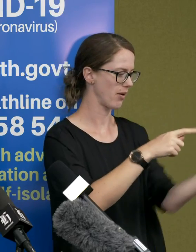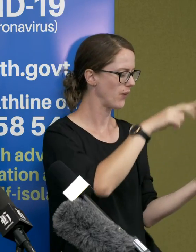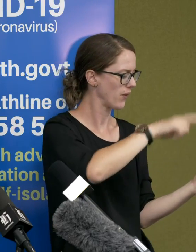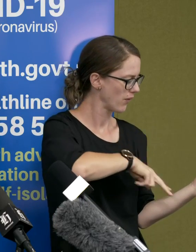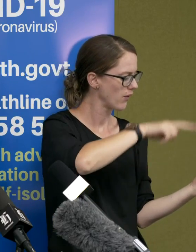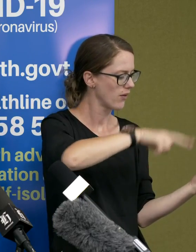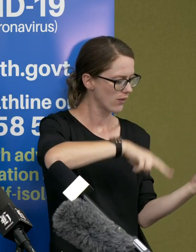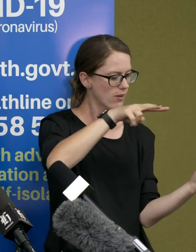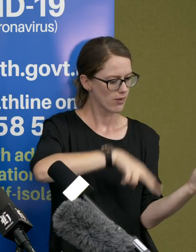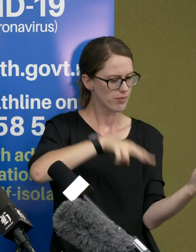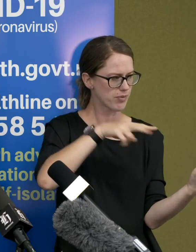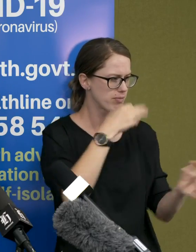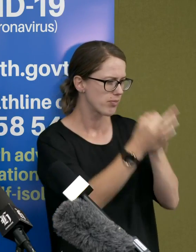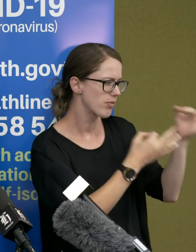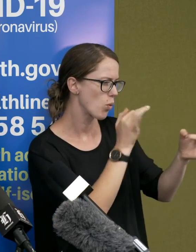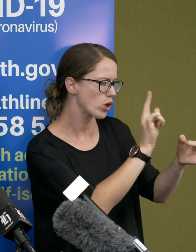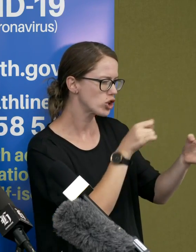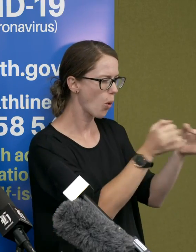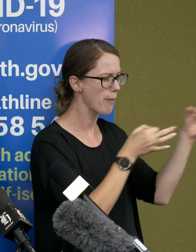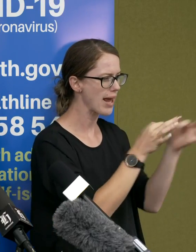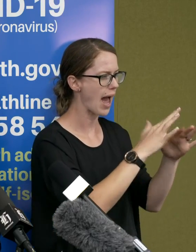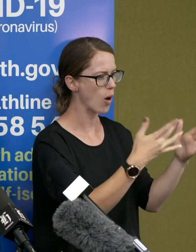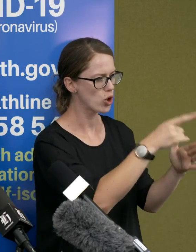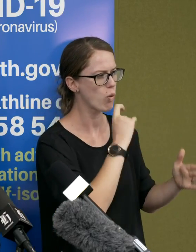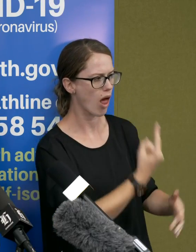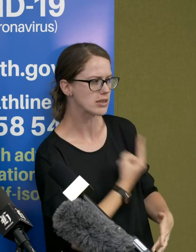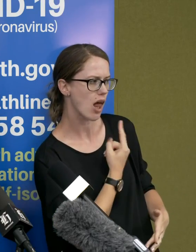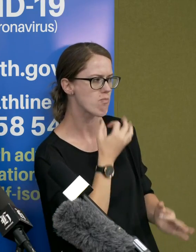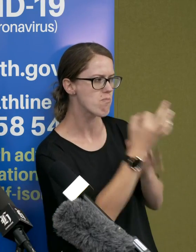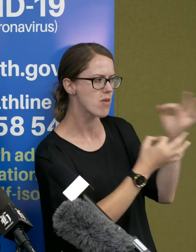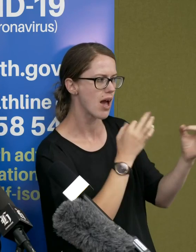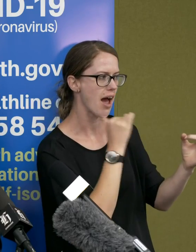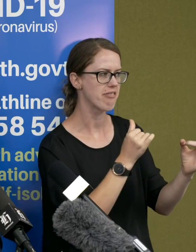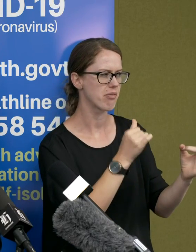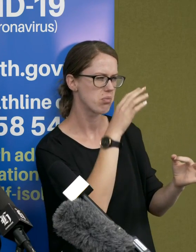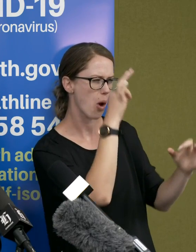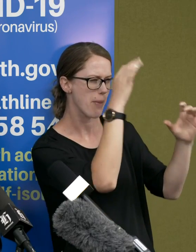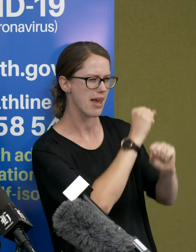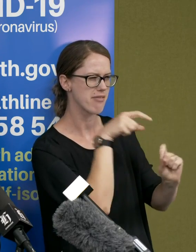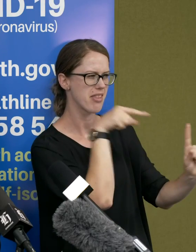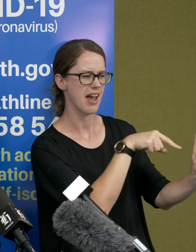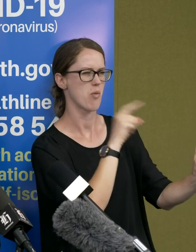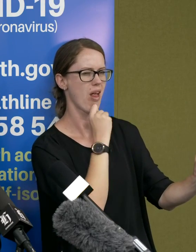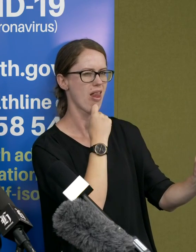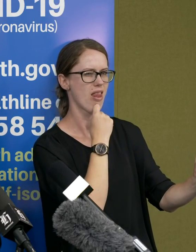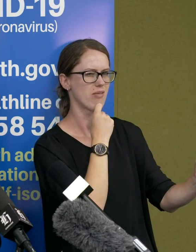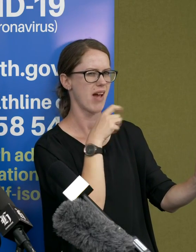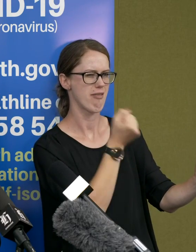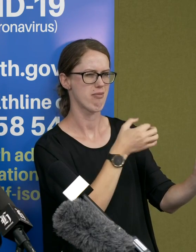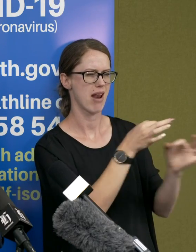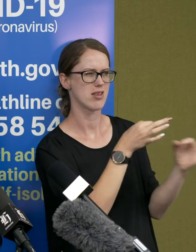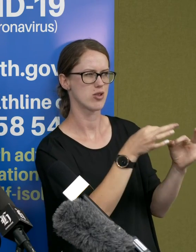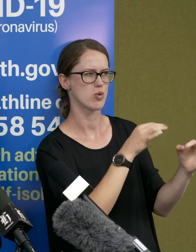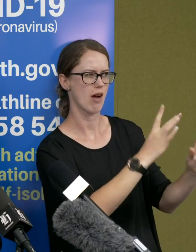in and quizzing them about their plans for self-isolation. And if they are not convinced that the person has concrete